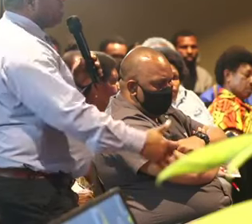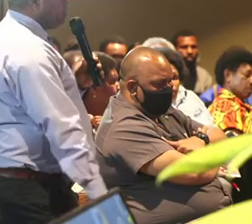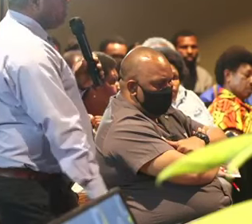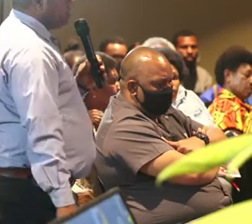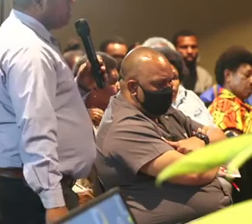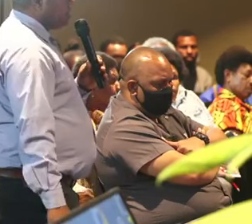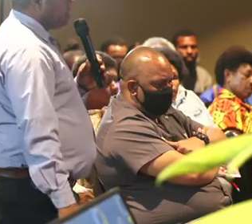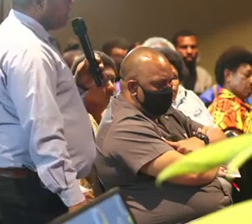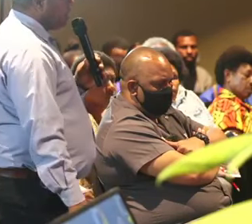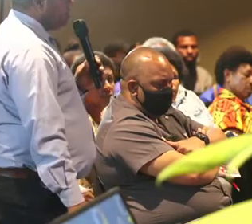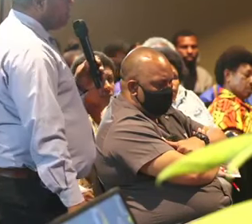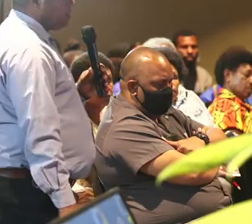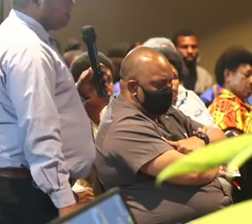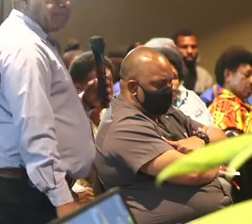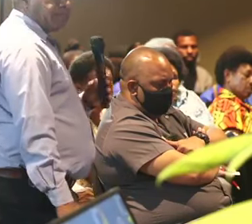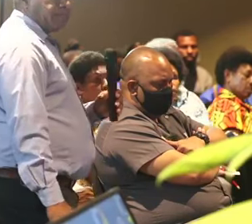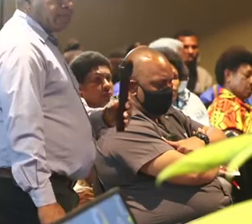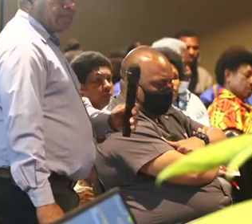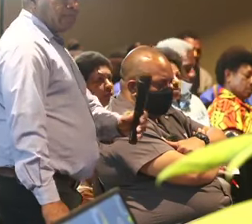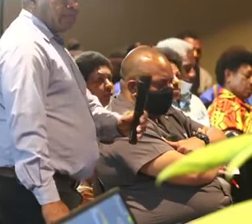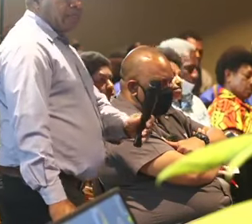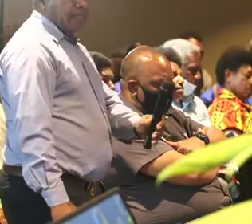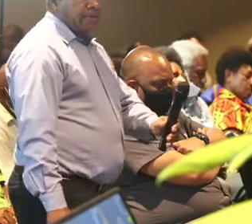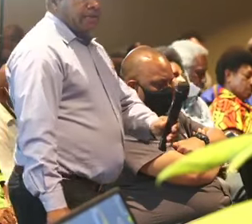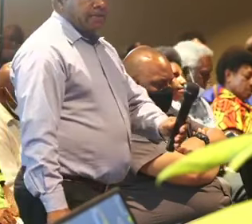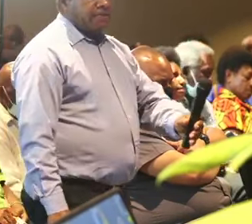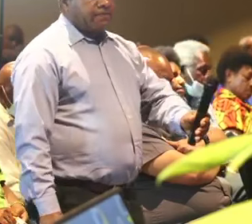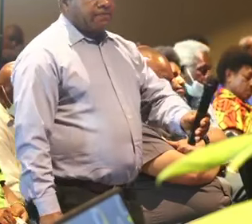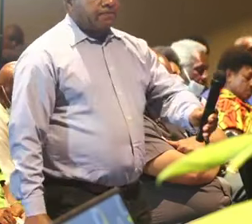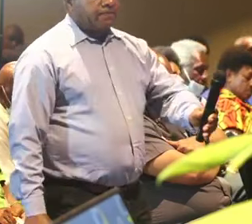money can make him business. Thank you.